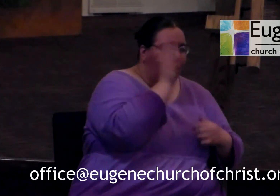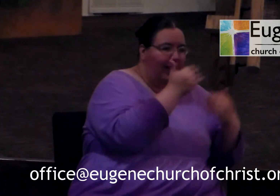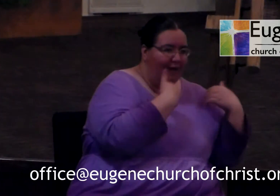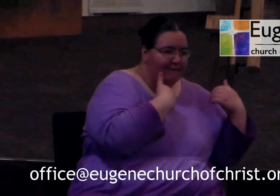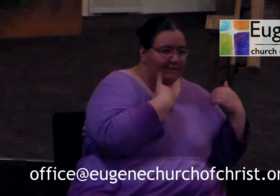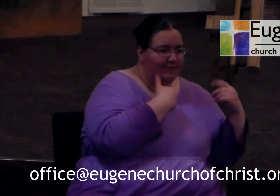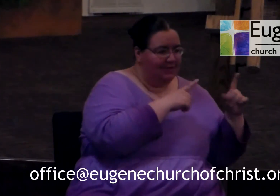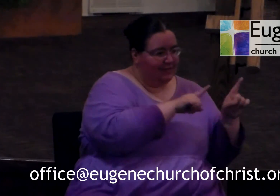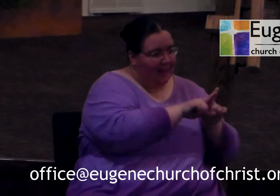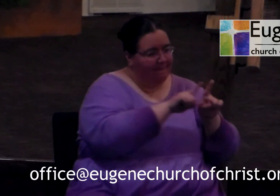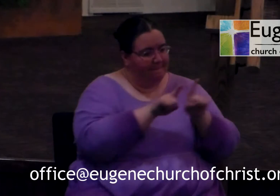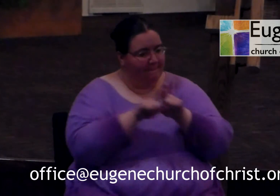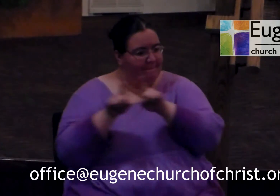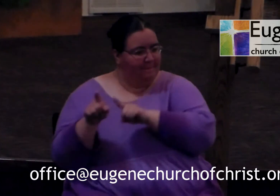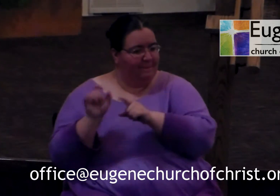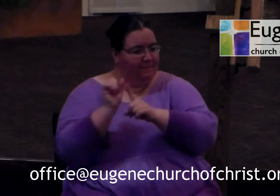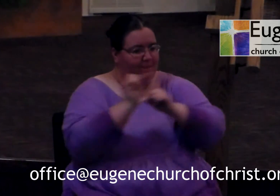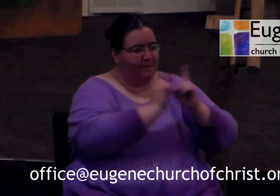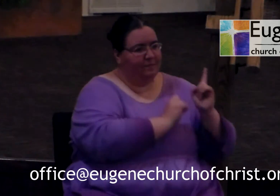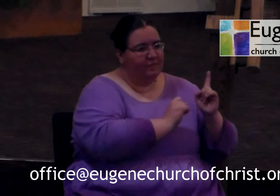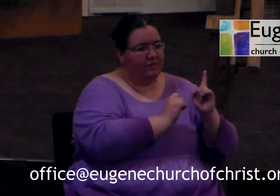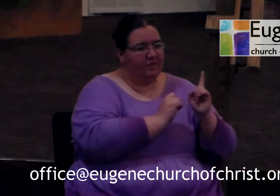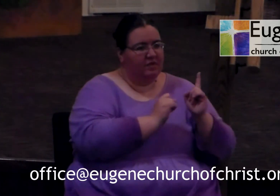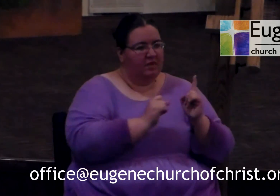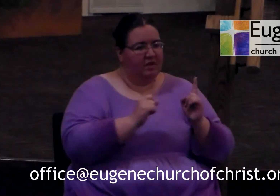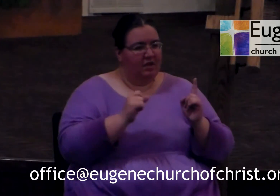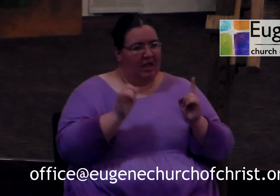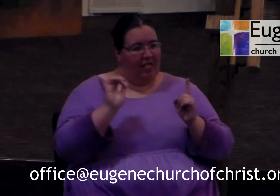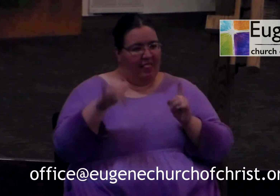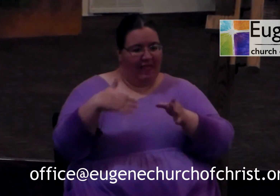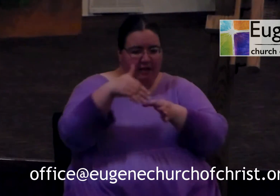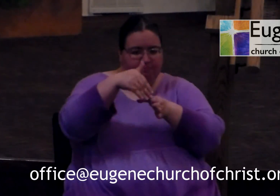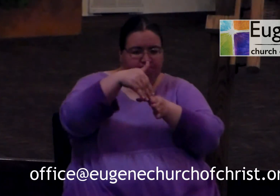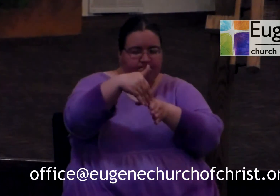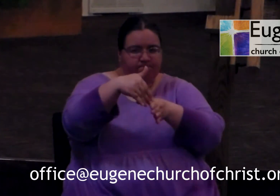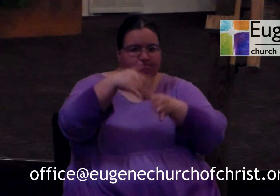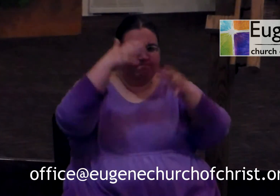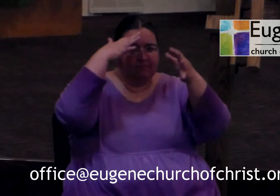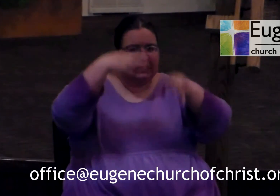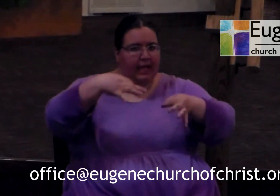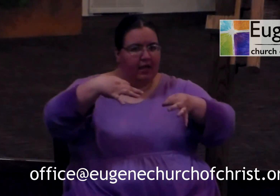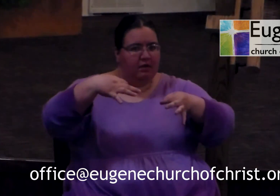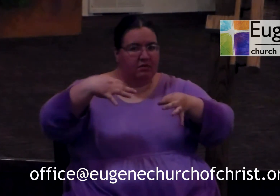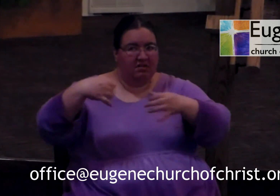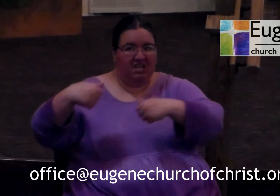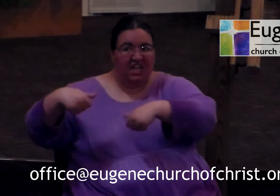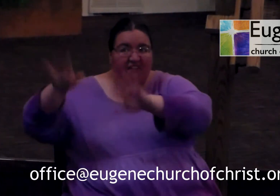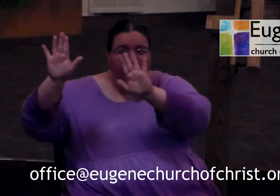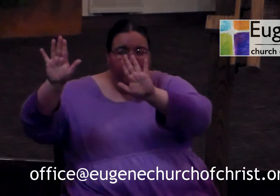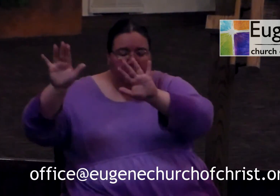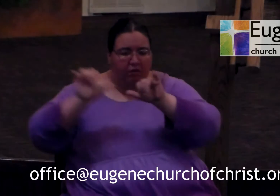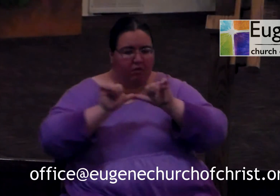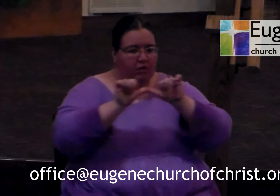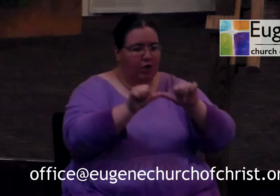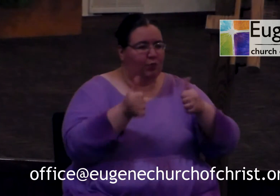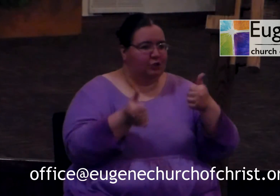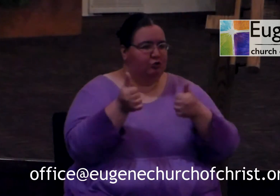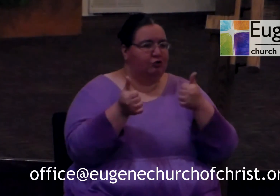I give up or will I carry on? And for us, this is much more than what Judas